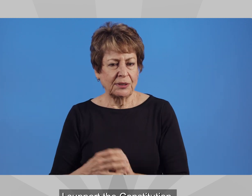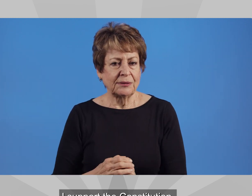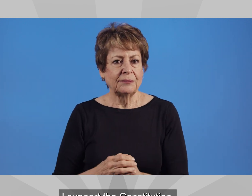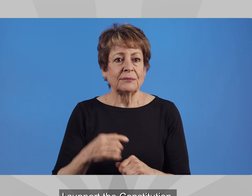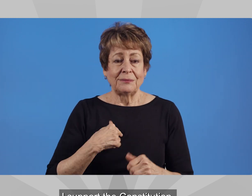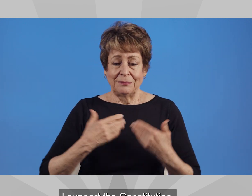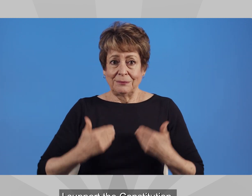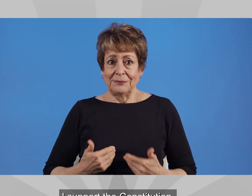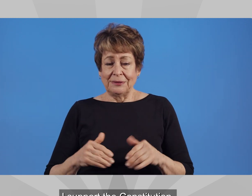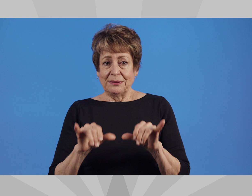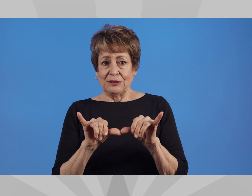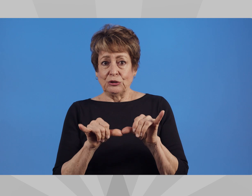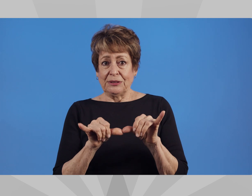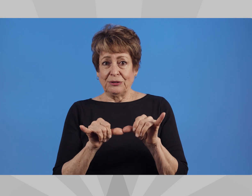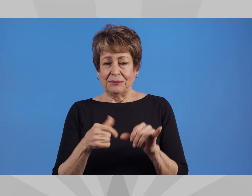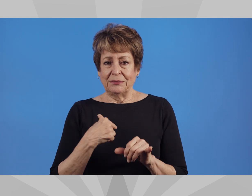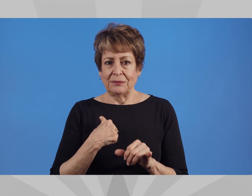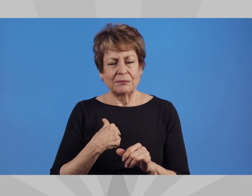I support the Constitution.